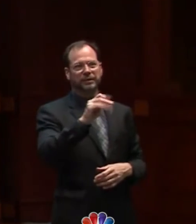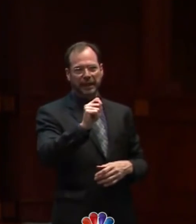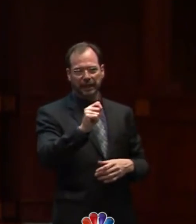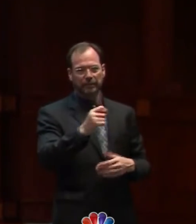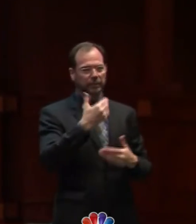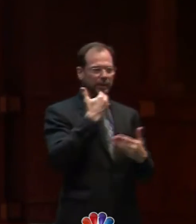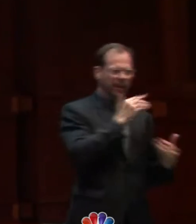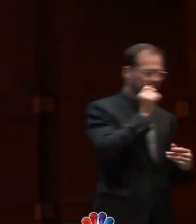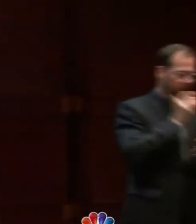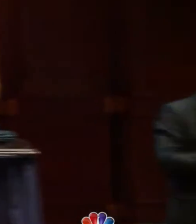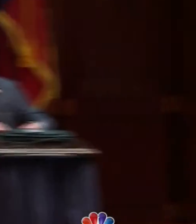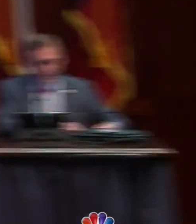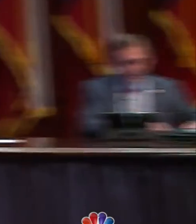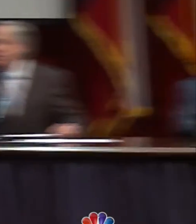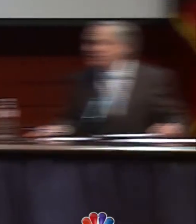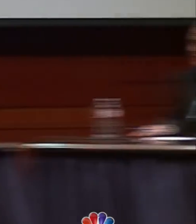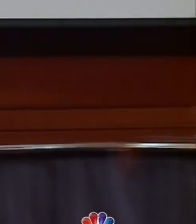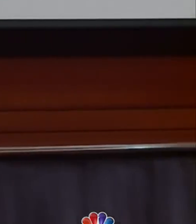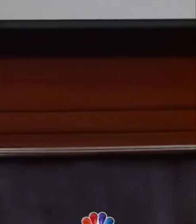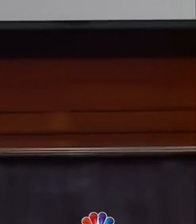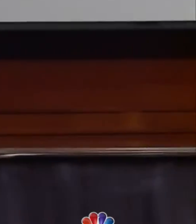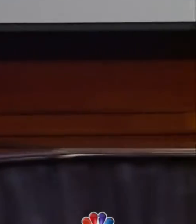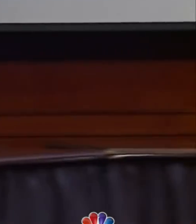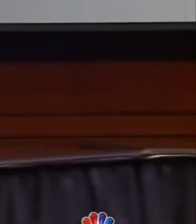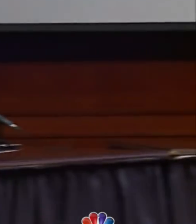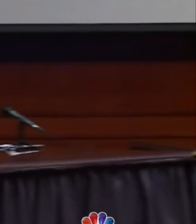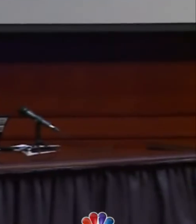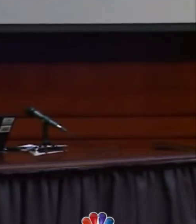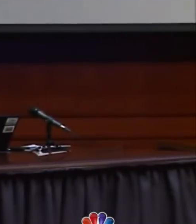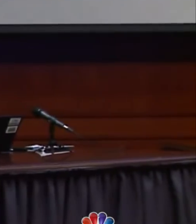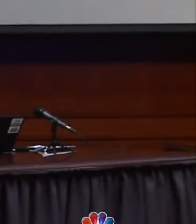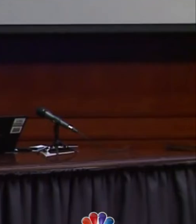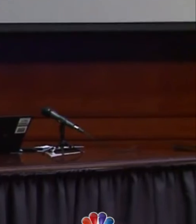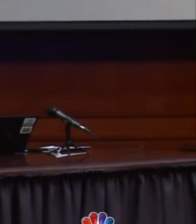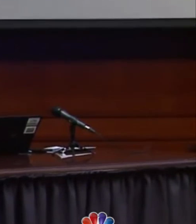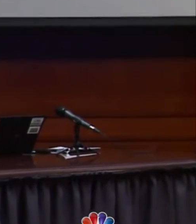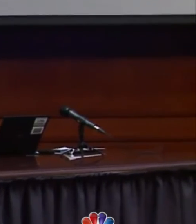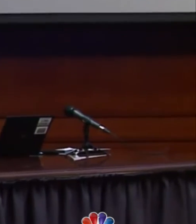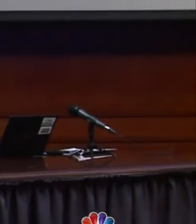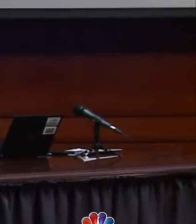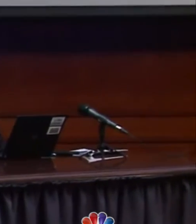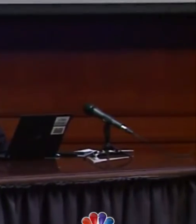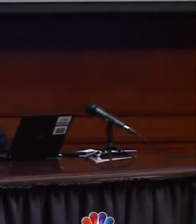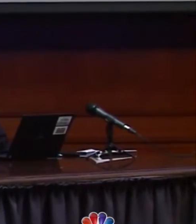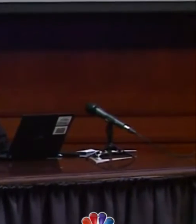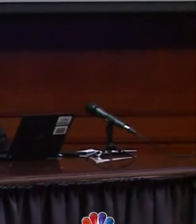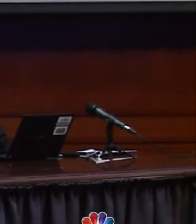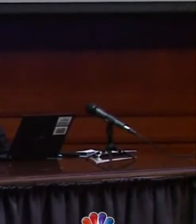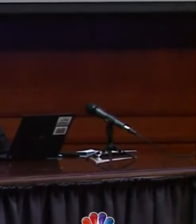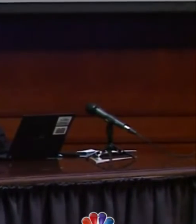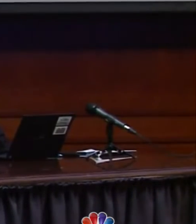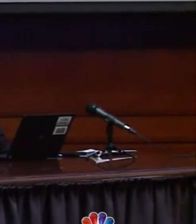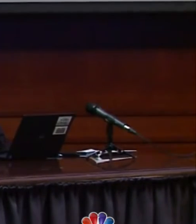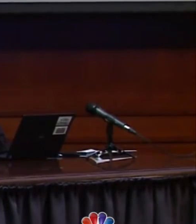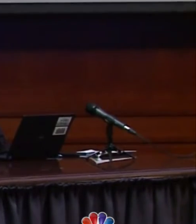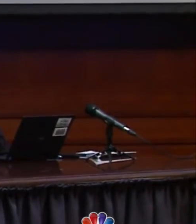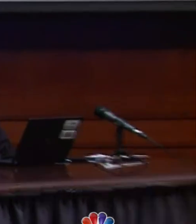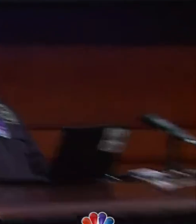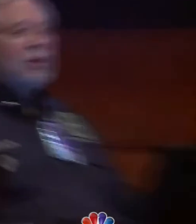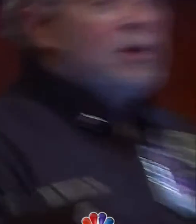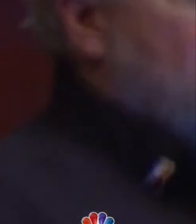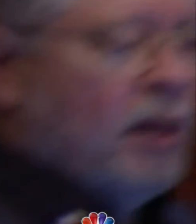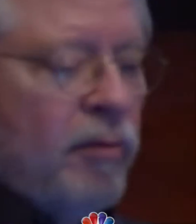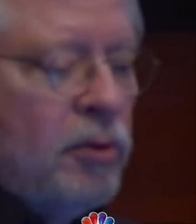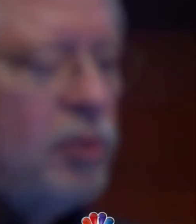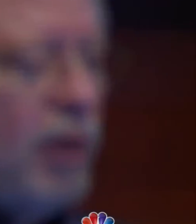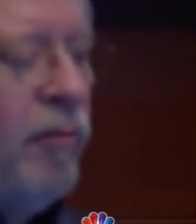Governor. I really wish that everyone out there could see the team of public health, emergency management experts, Texas military